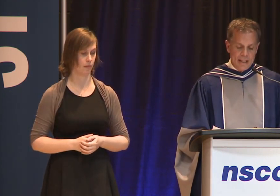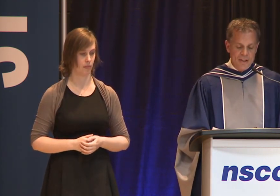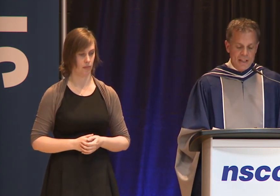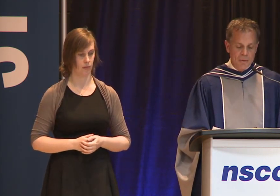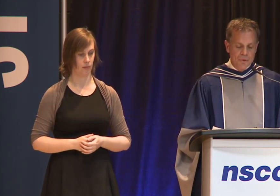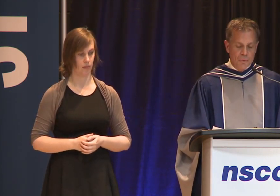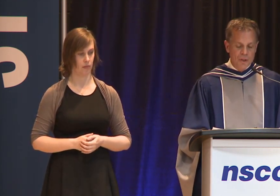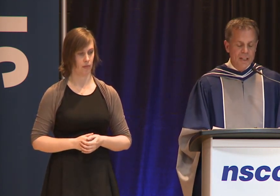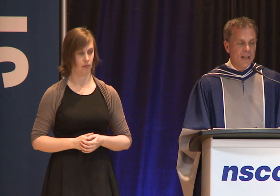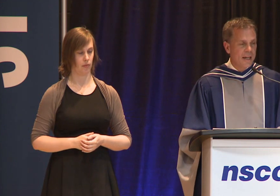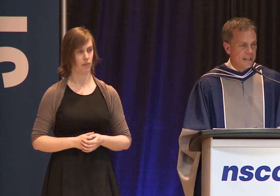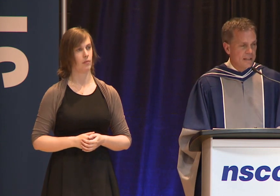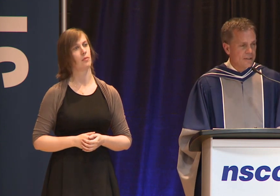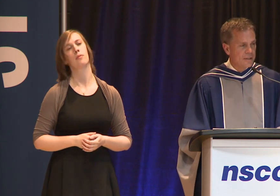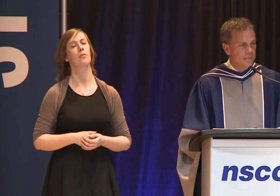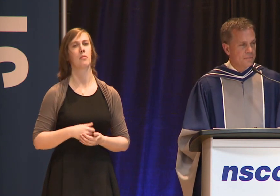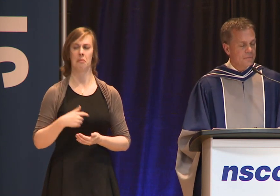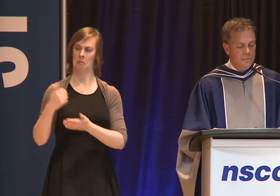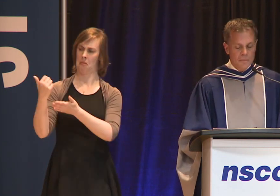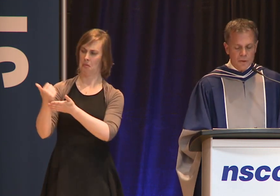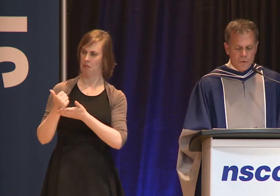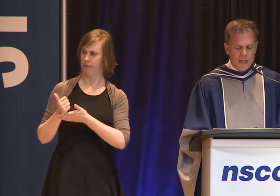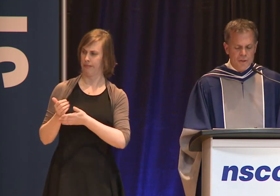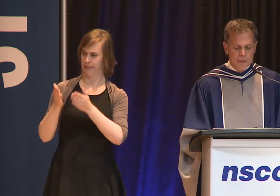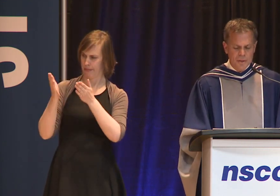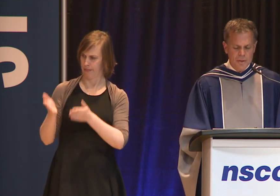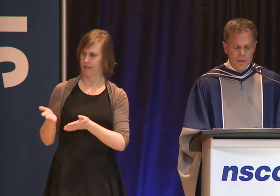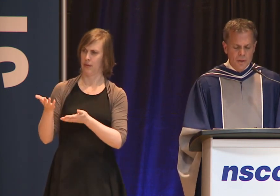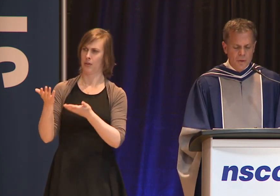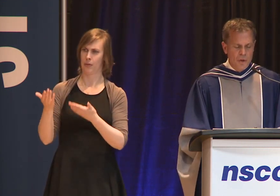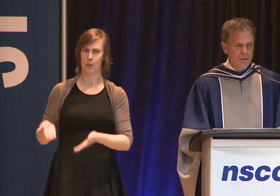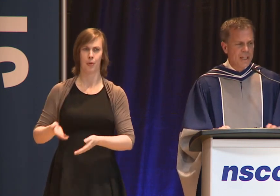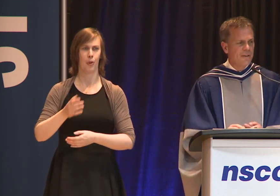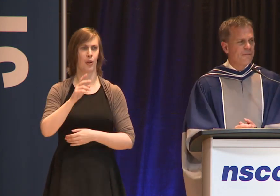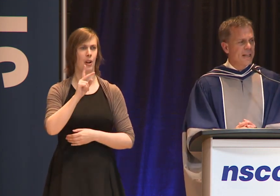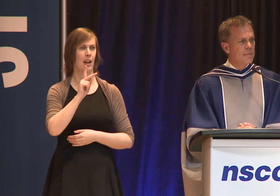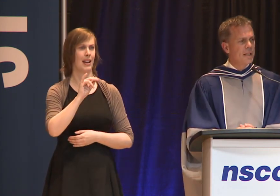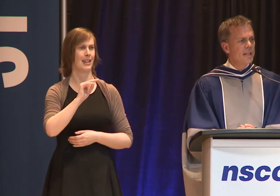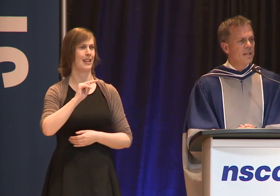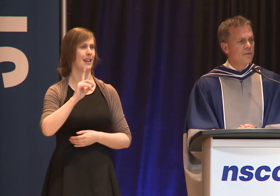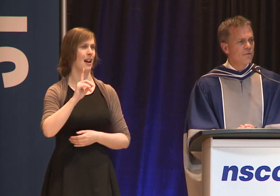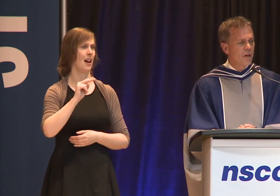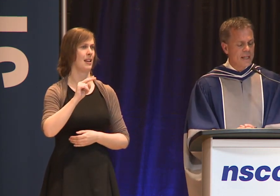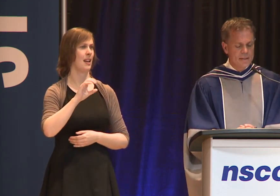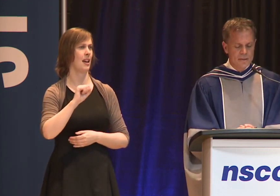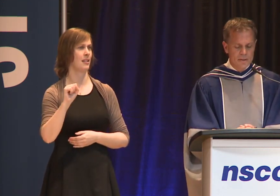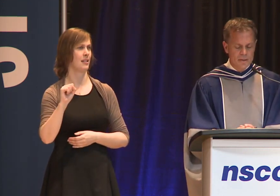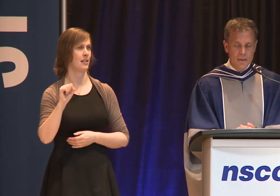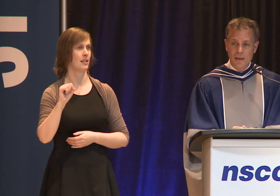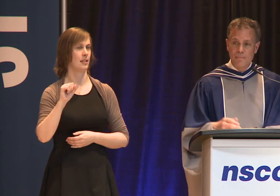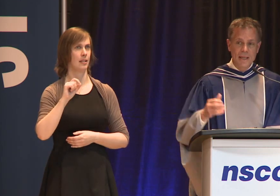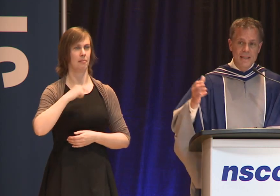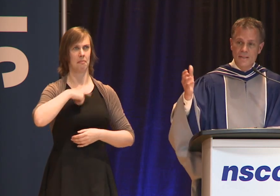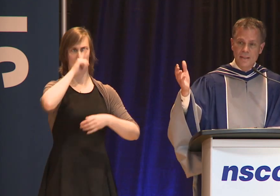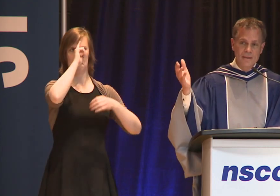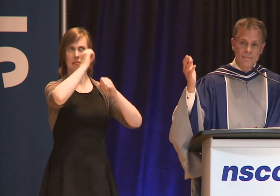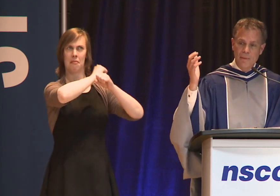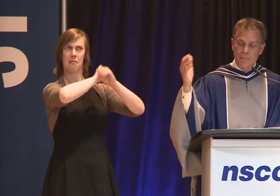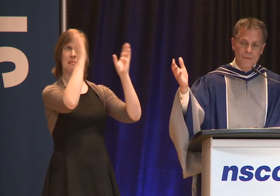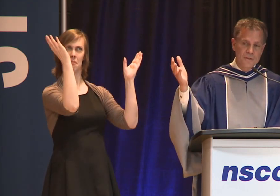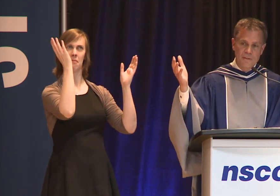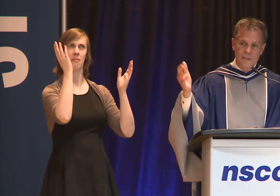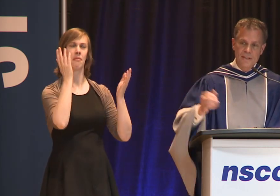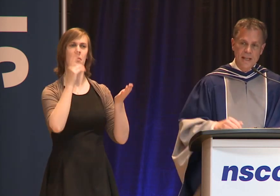And as I think about the word kindness, graduates, whether they are family, friends,